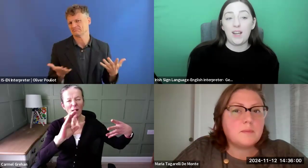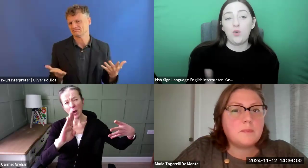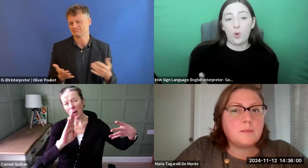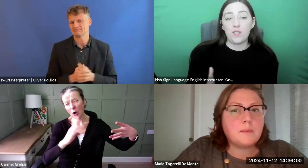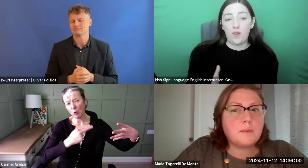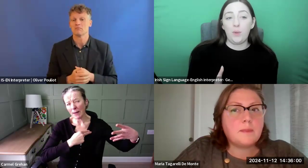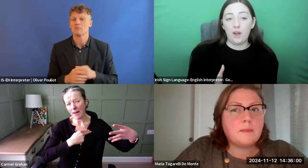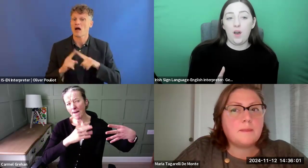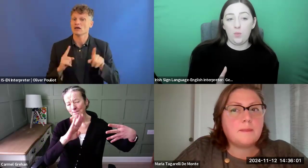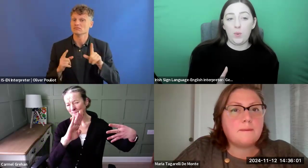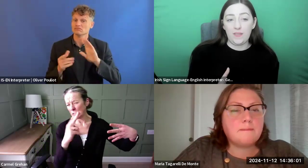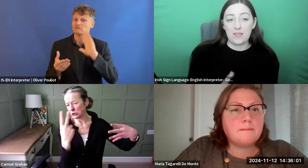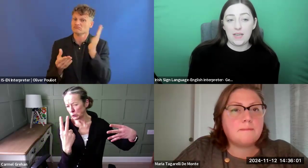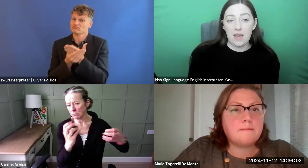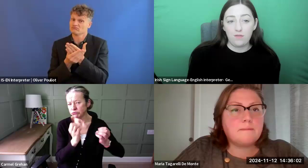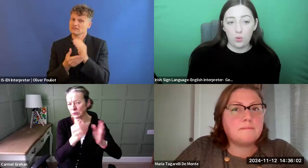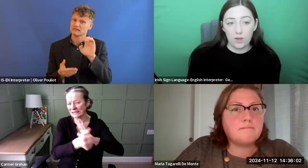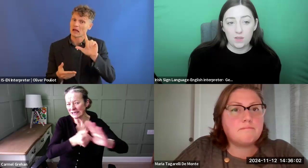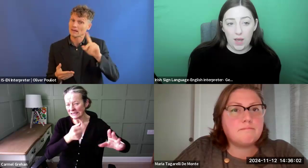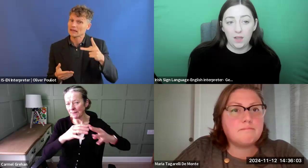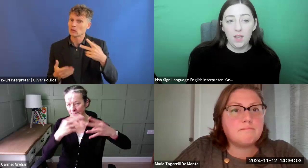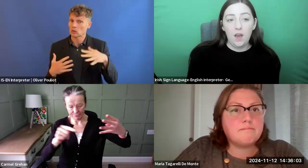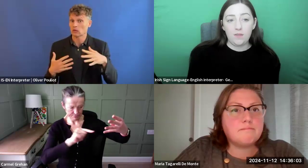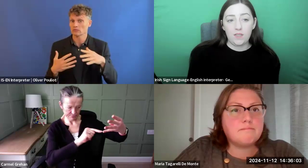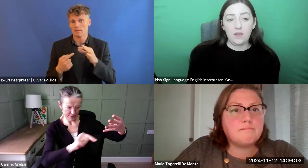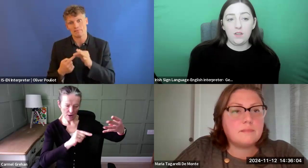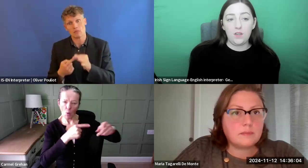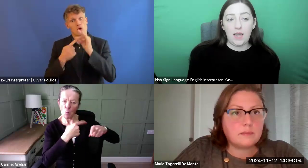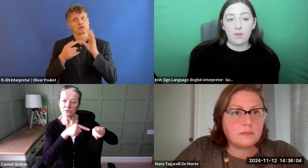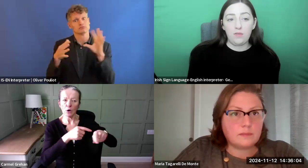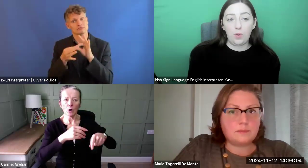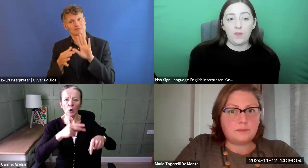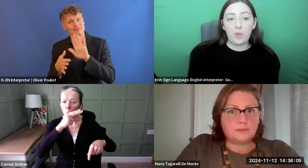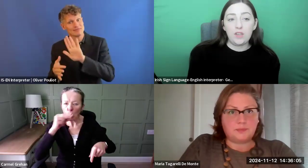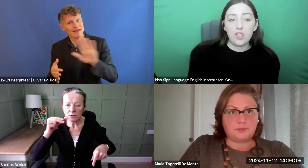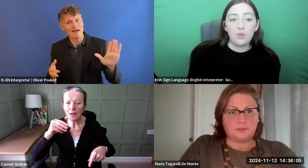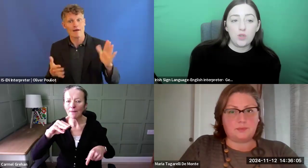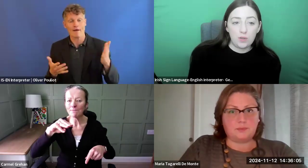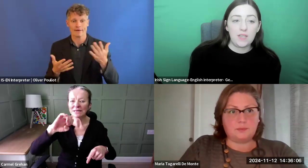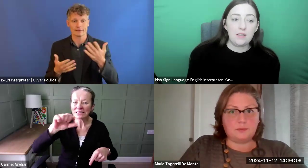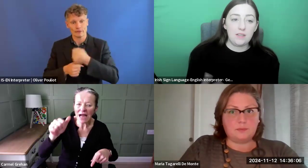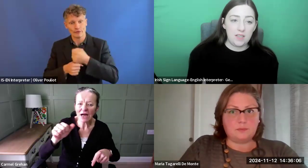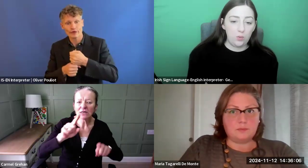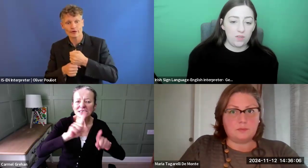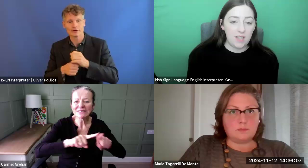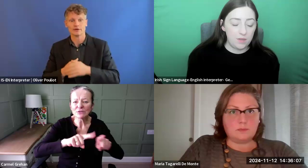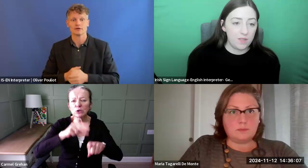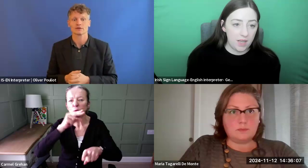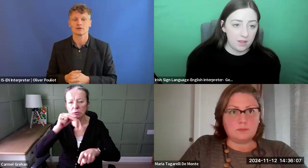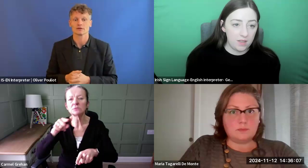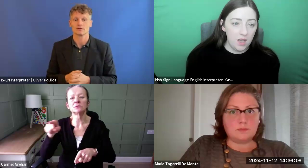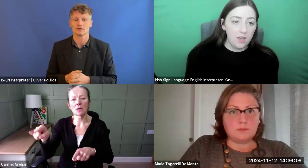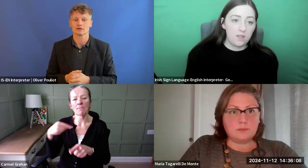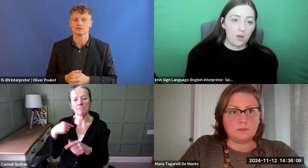lab work, and of course following along with the CEF4 as well, obviously aiming for the B2 productive skills and C1